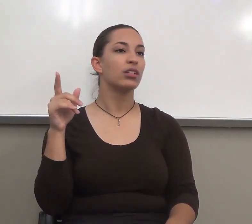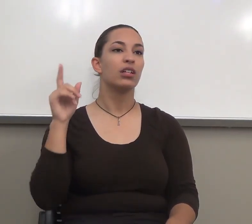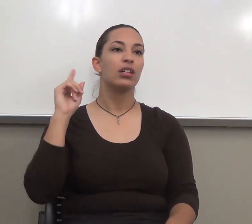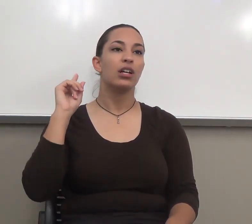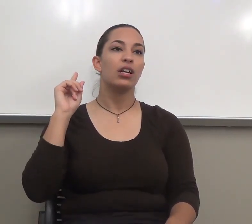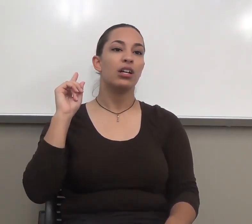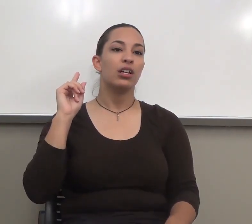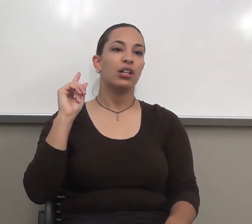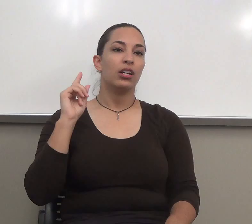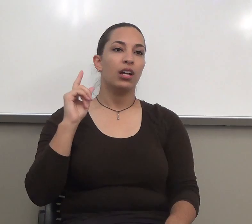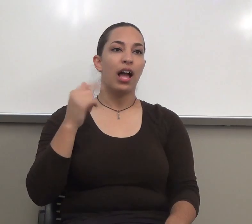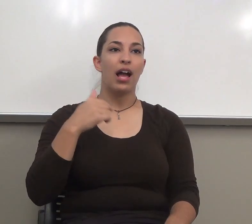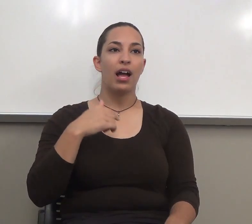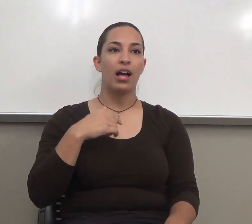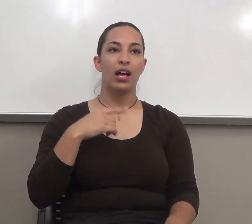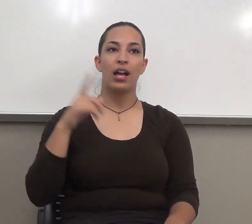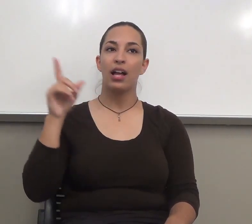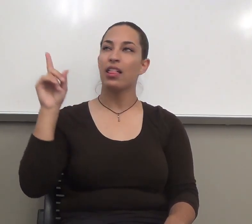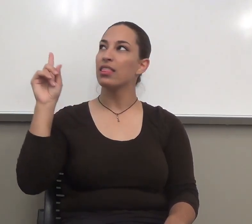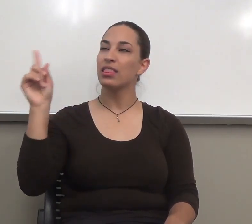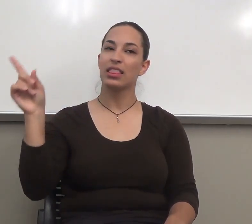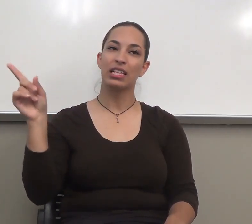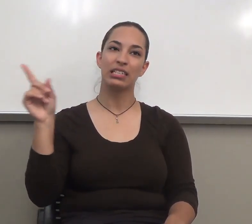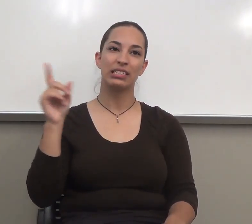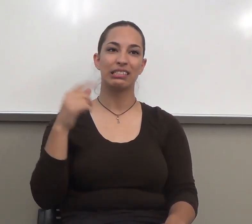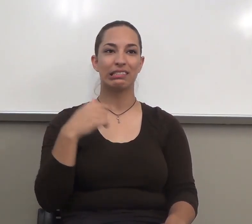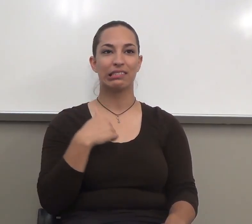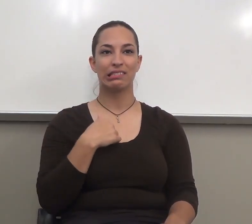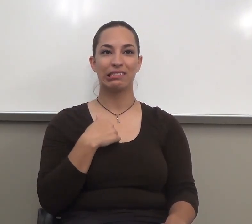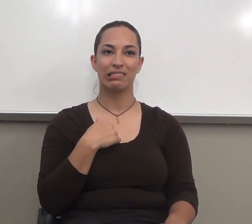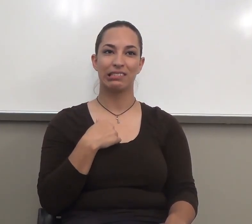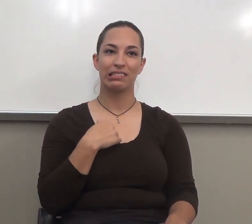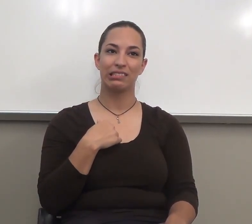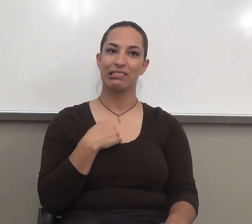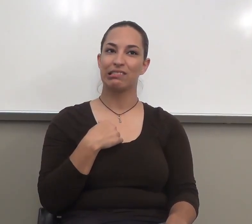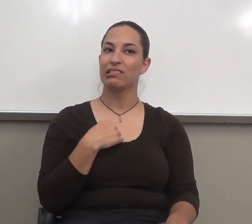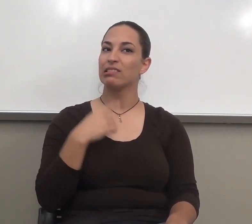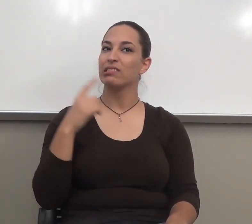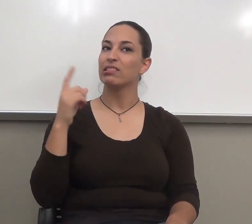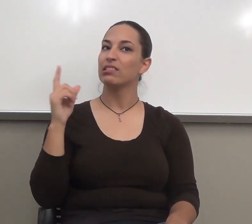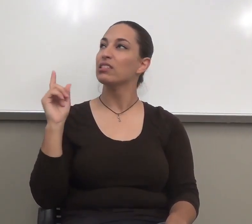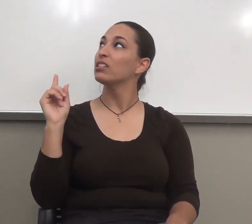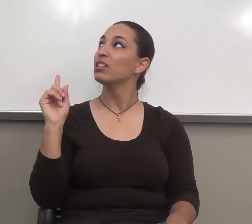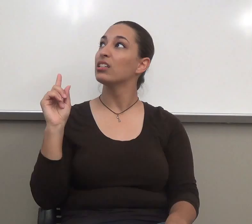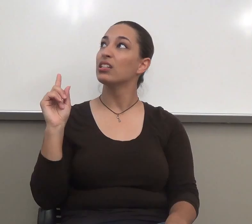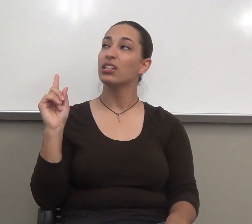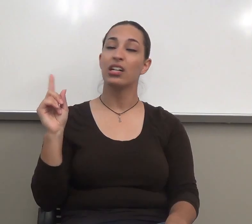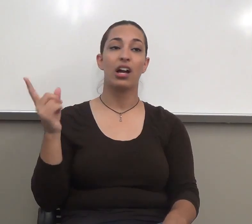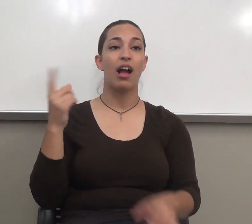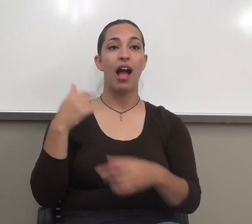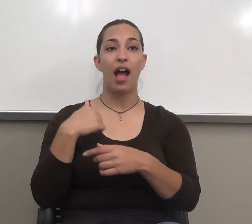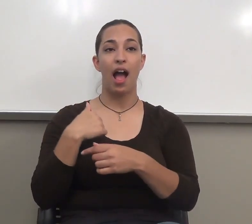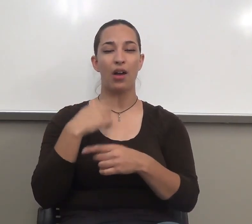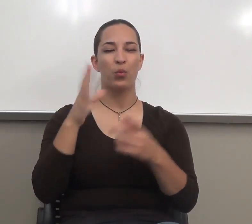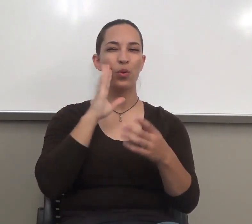have points. People always ask me, how many points does this work? And I say, actually, I don't do by points, which is another thing about the grade book. I